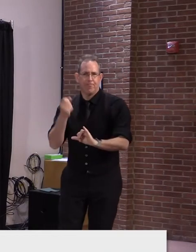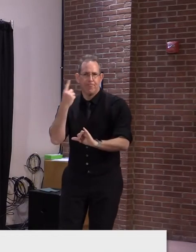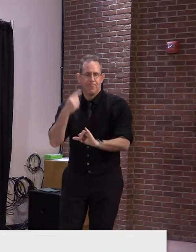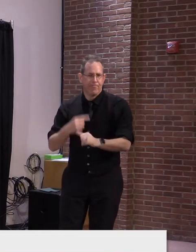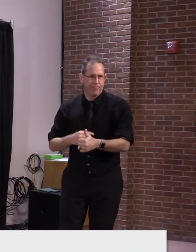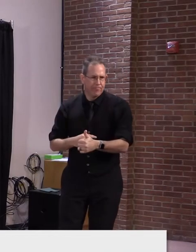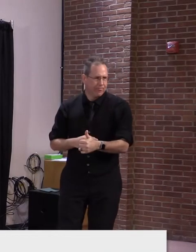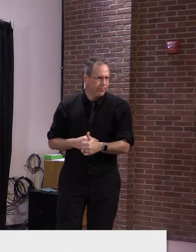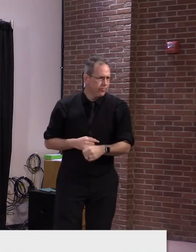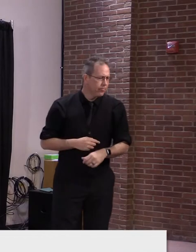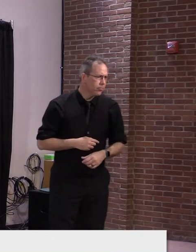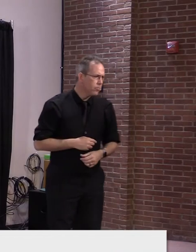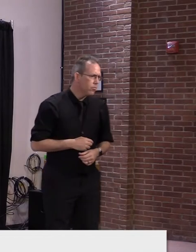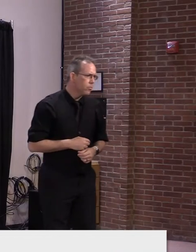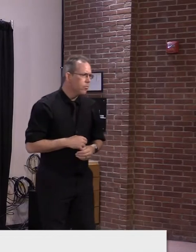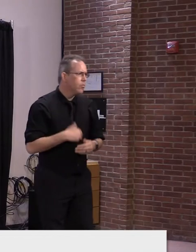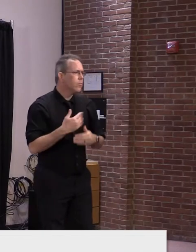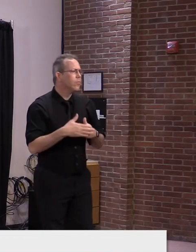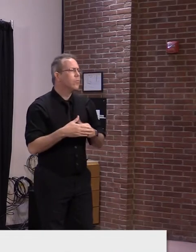Guy Page, Vermont Daily Chronicle.